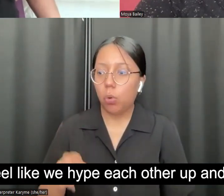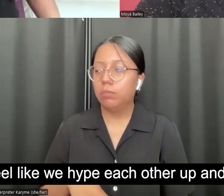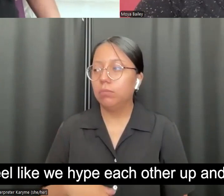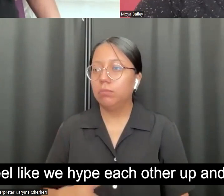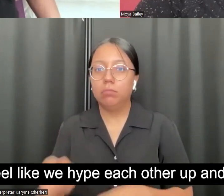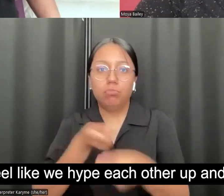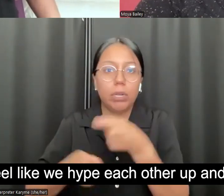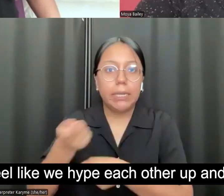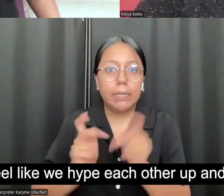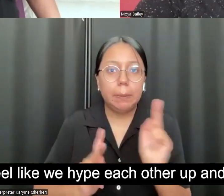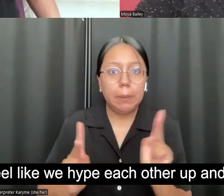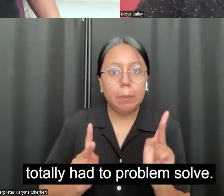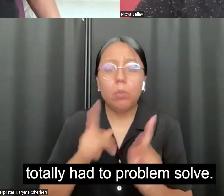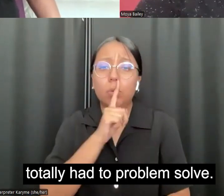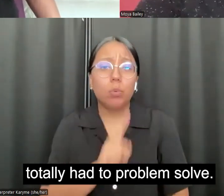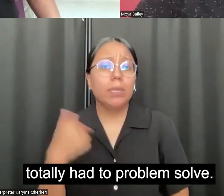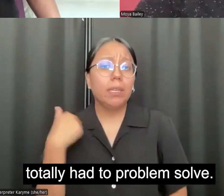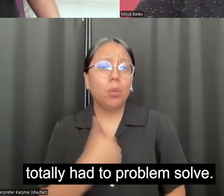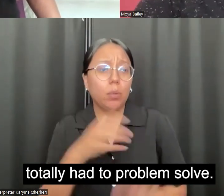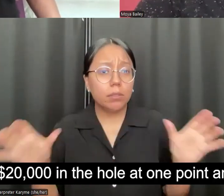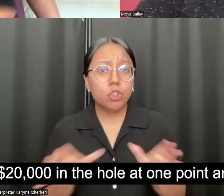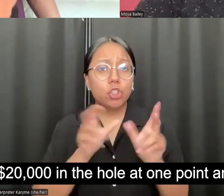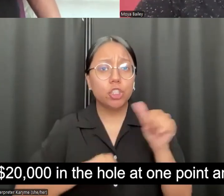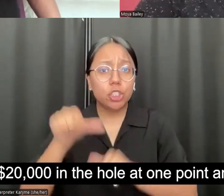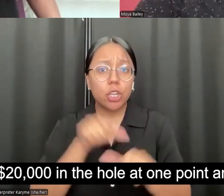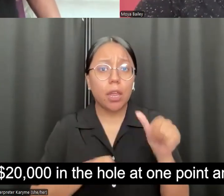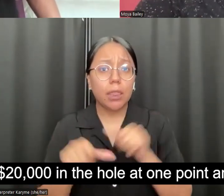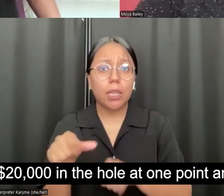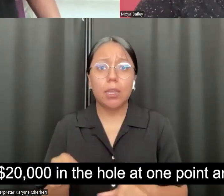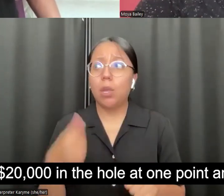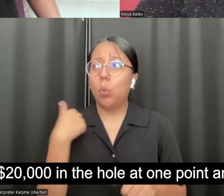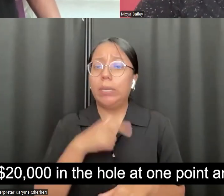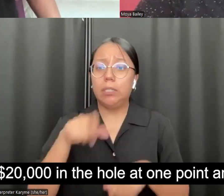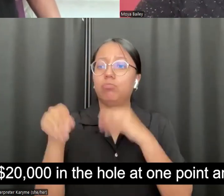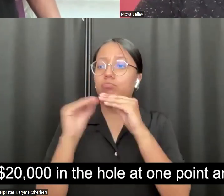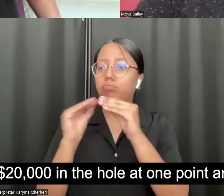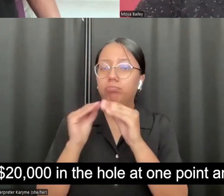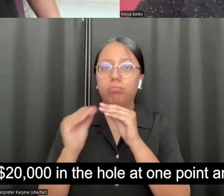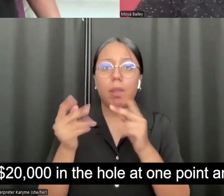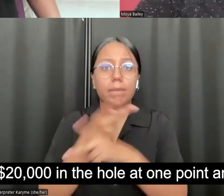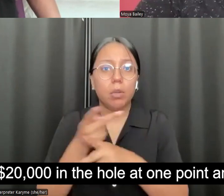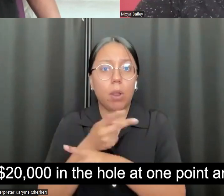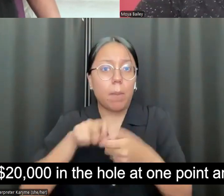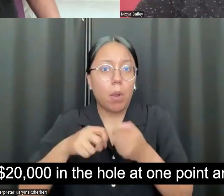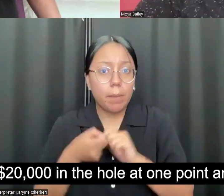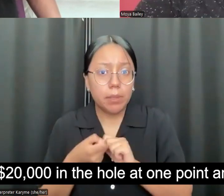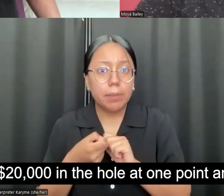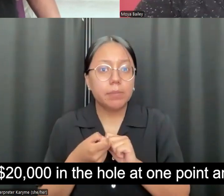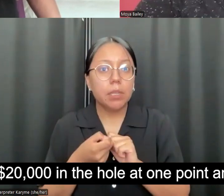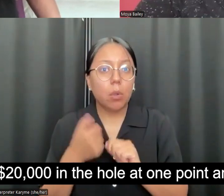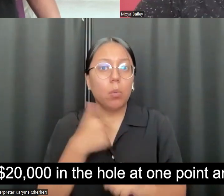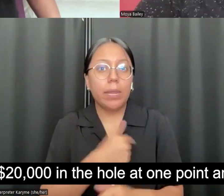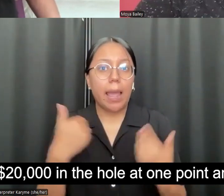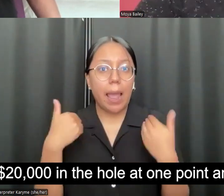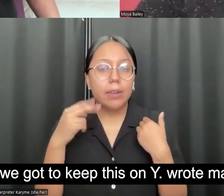each other up and we've totally had to problem solve. We got like $20,000 in the hole at one point, and we were just like, oh shit, we have to